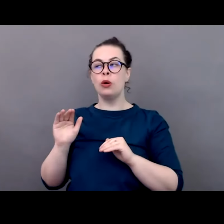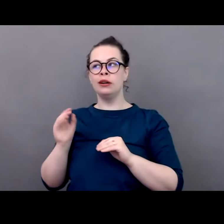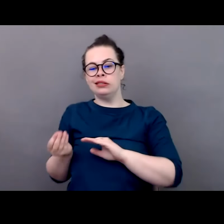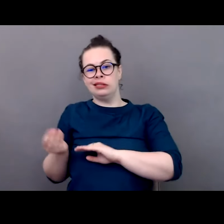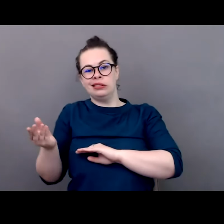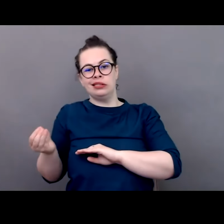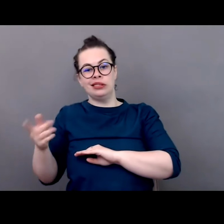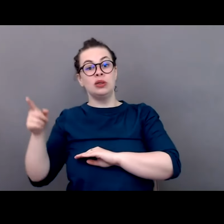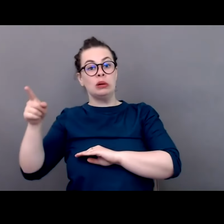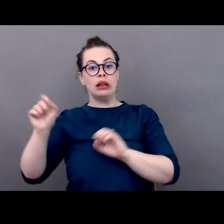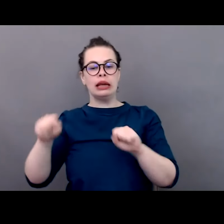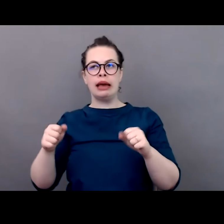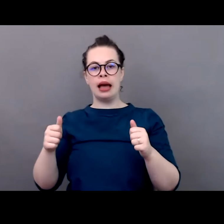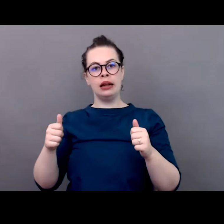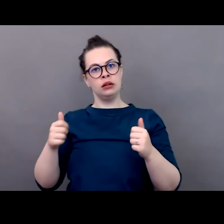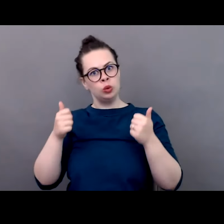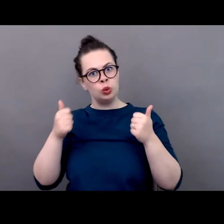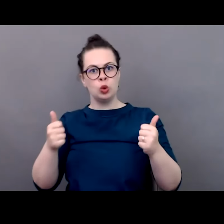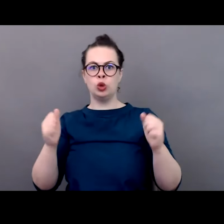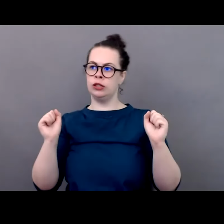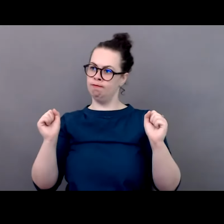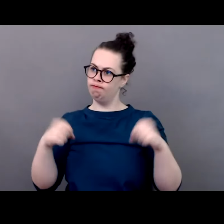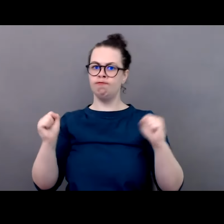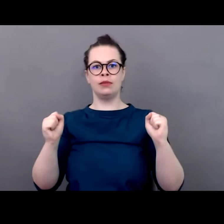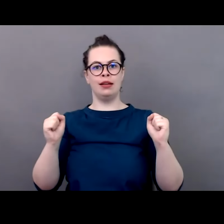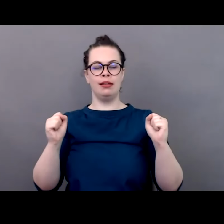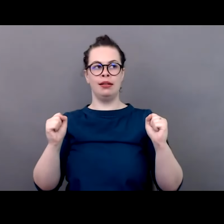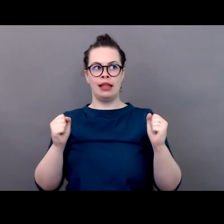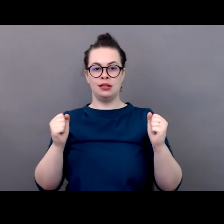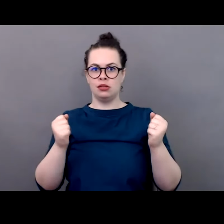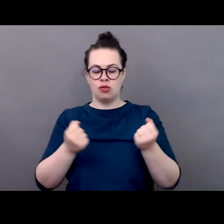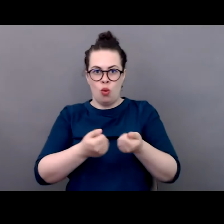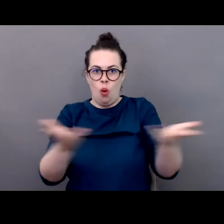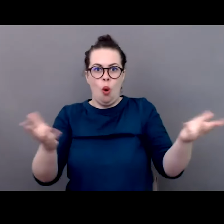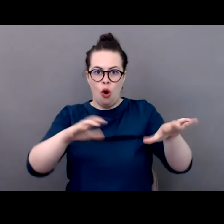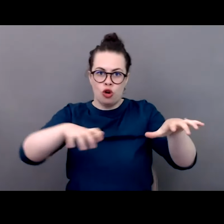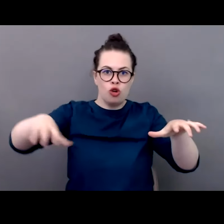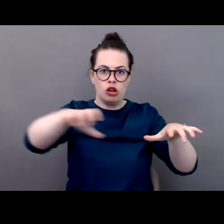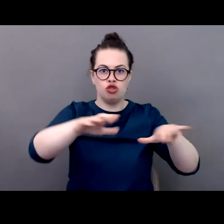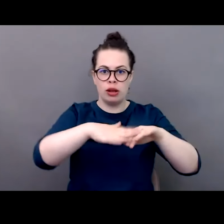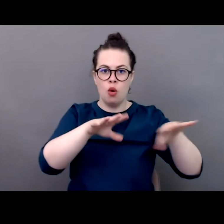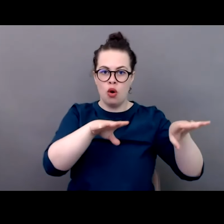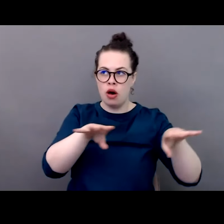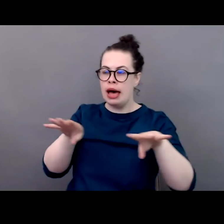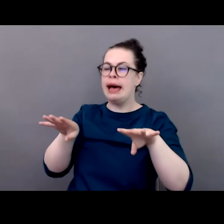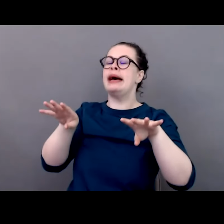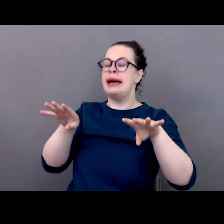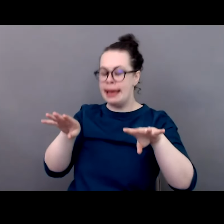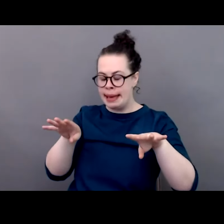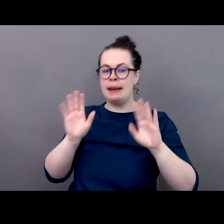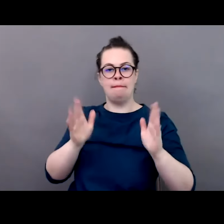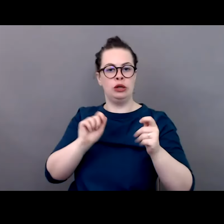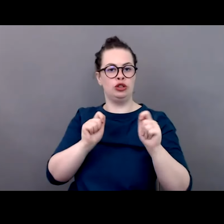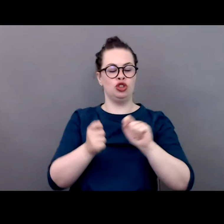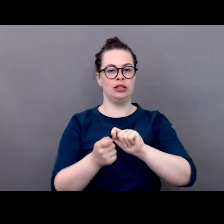the concerns and the counter-arguments which states implementing the CRPD committee on the ground can have.